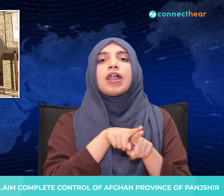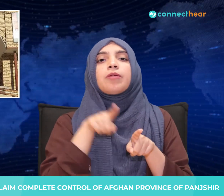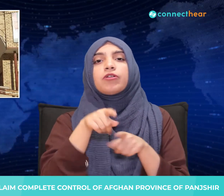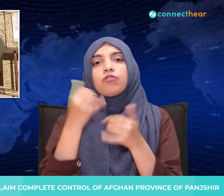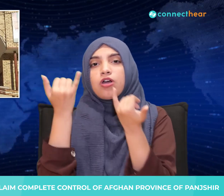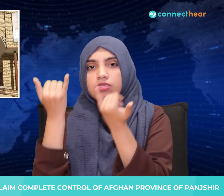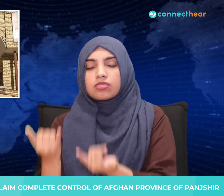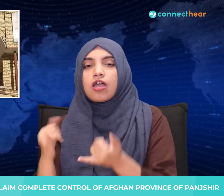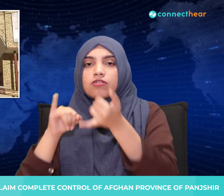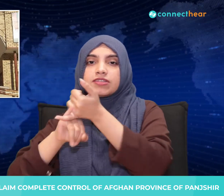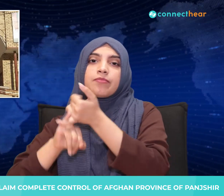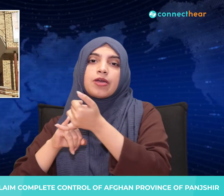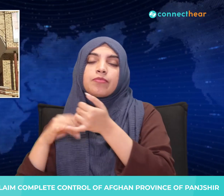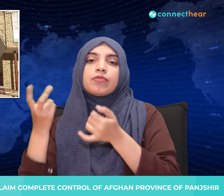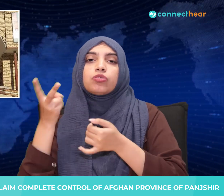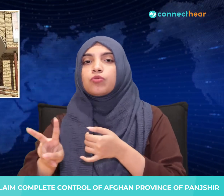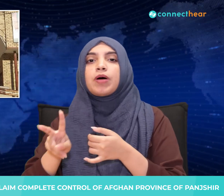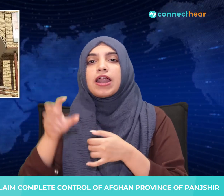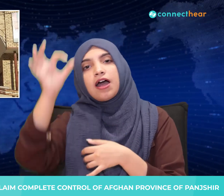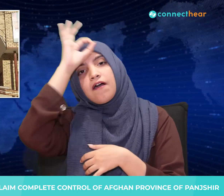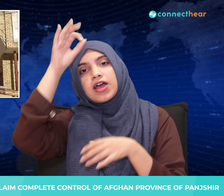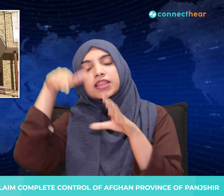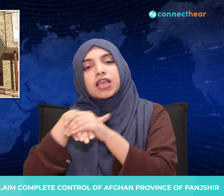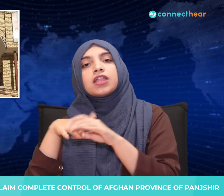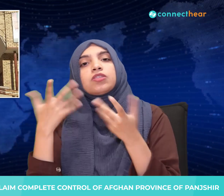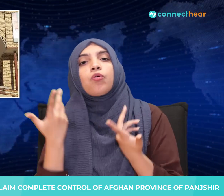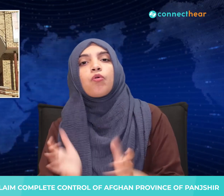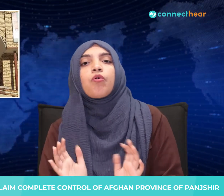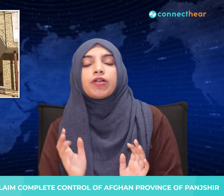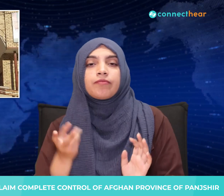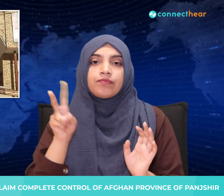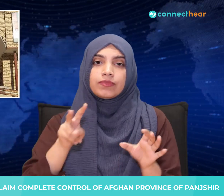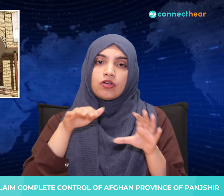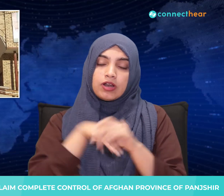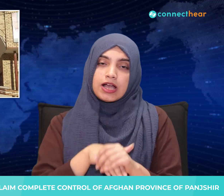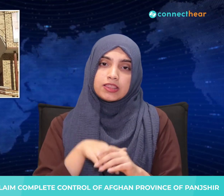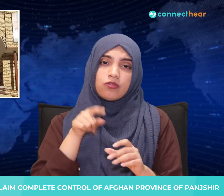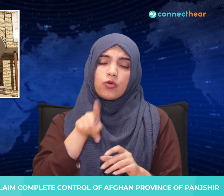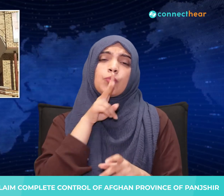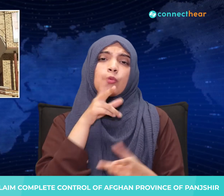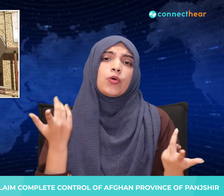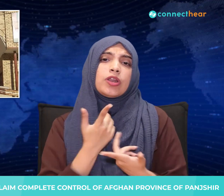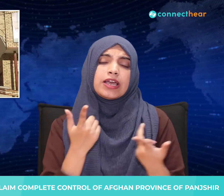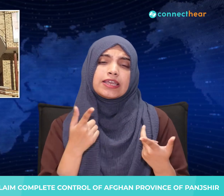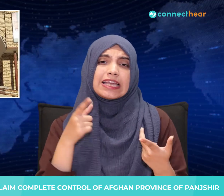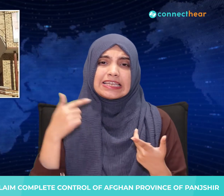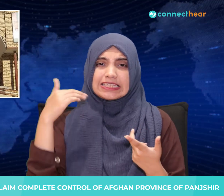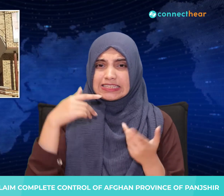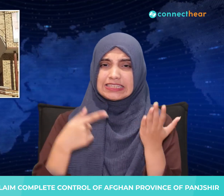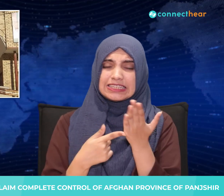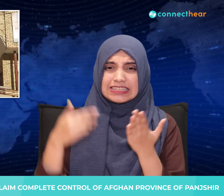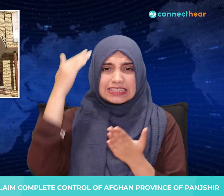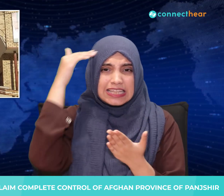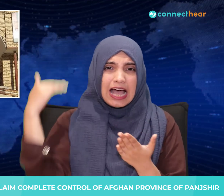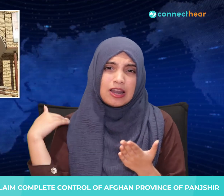He had been one of the main sources of updates from the area as the Taliban pressed in on opposition